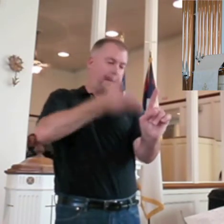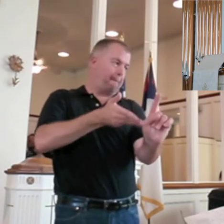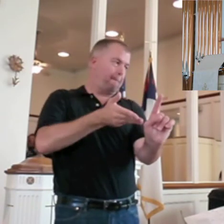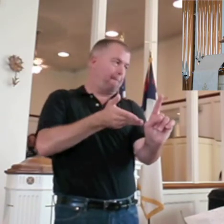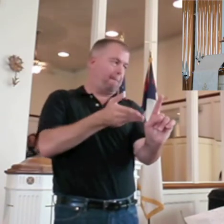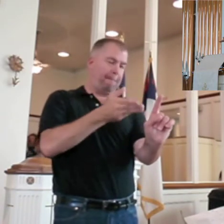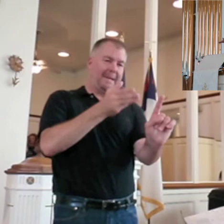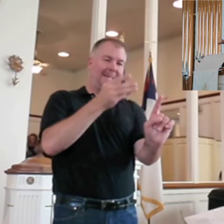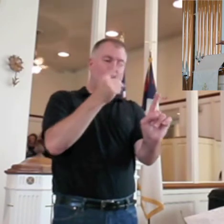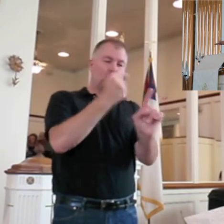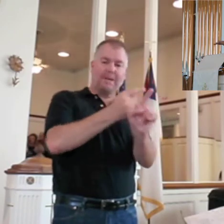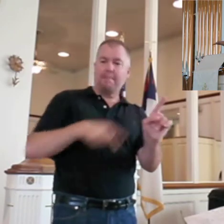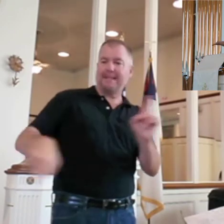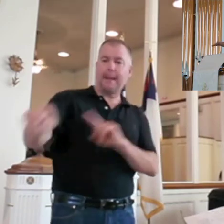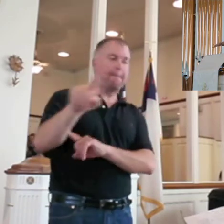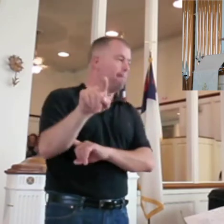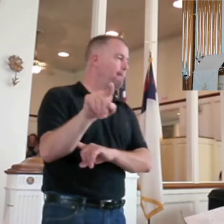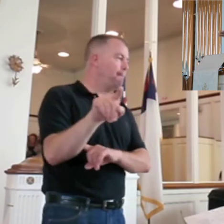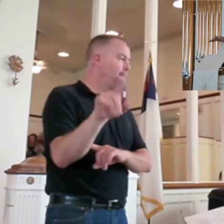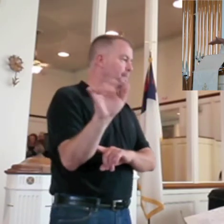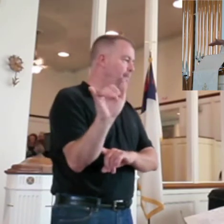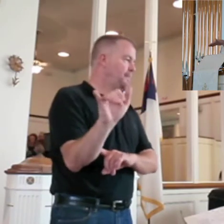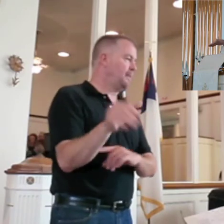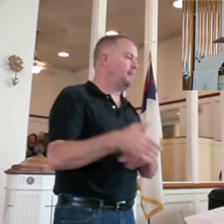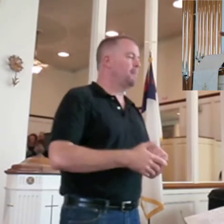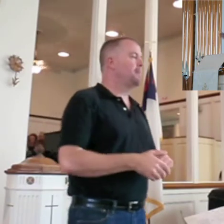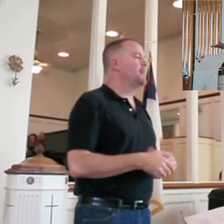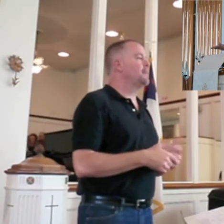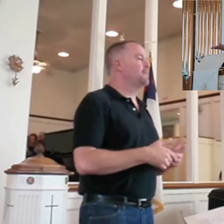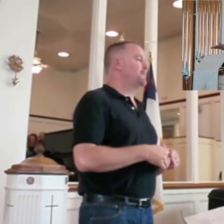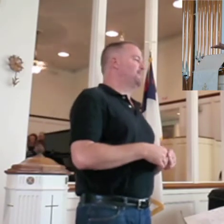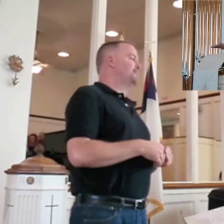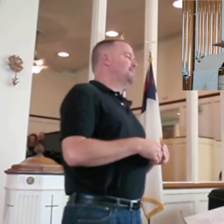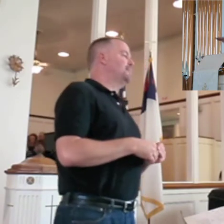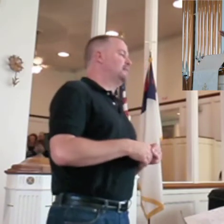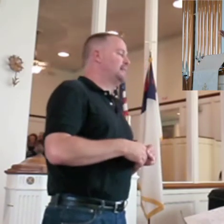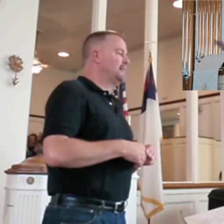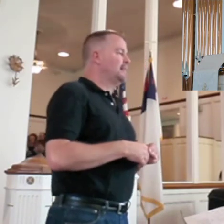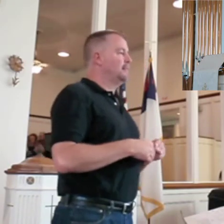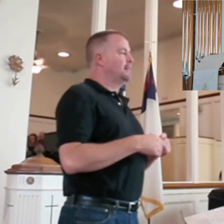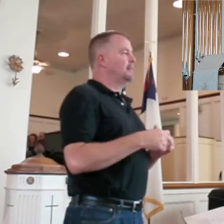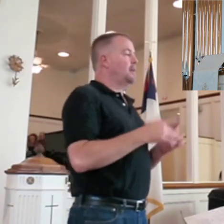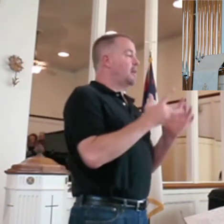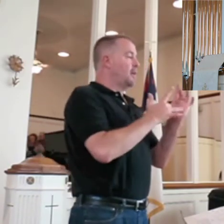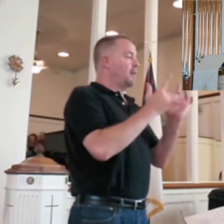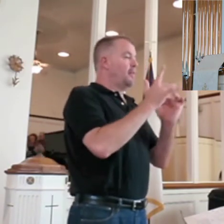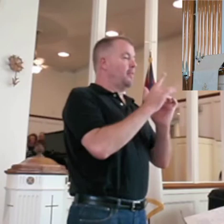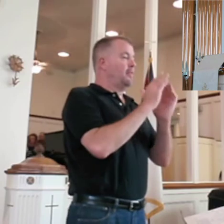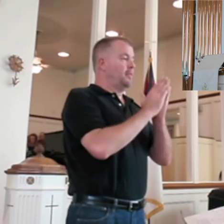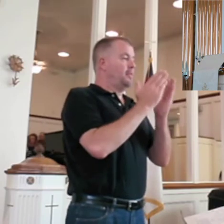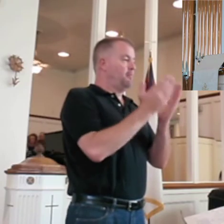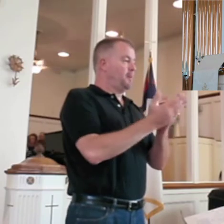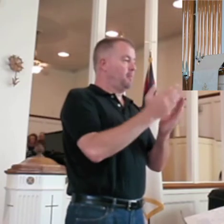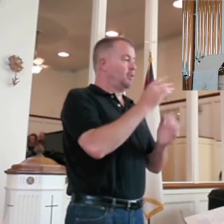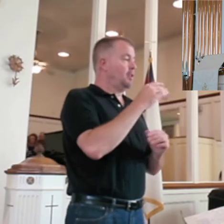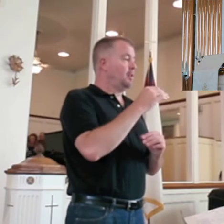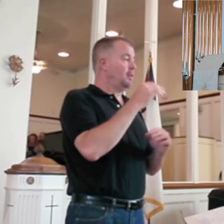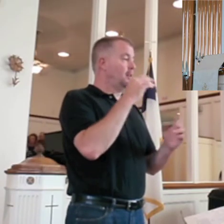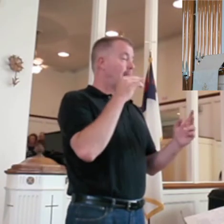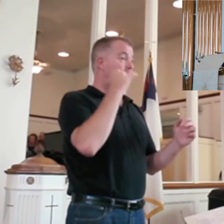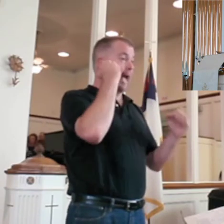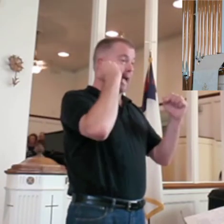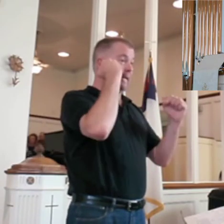biblical ideal king was not one who lords it over everybody, who lives sumptuously, or who wins battles. The biblical